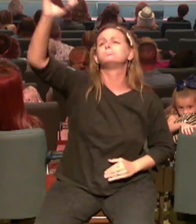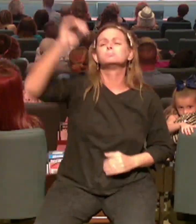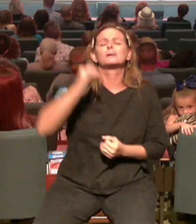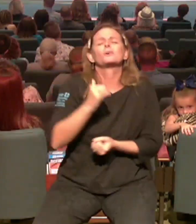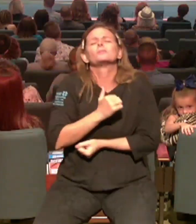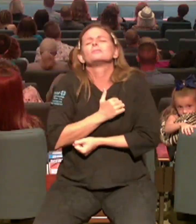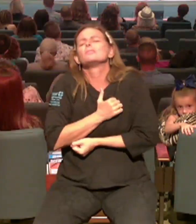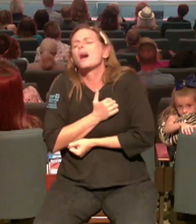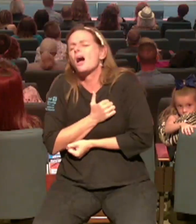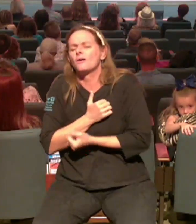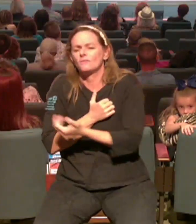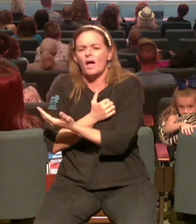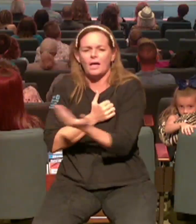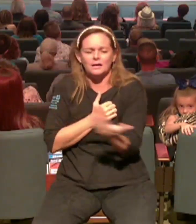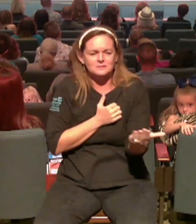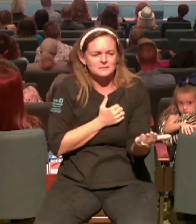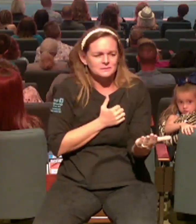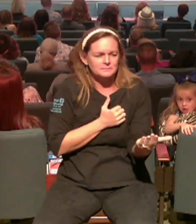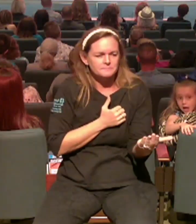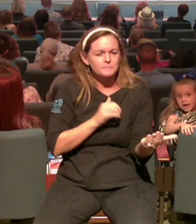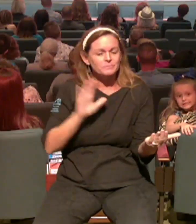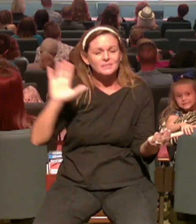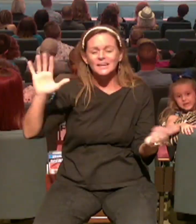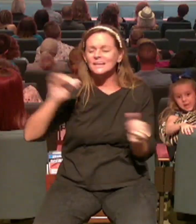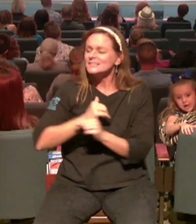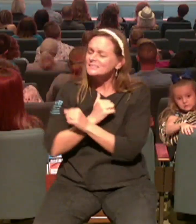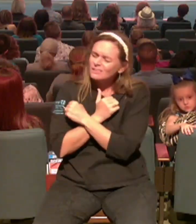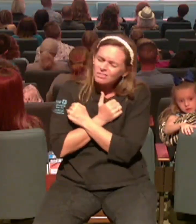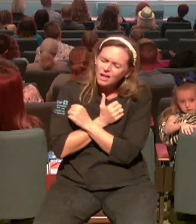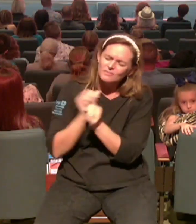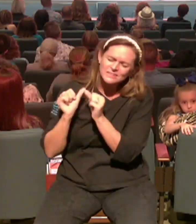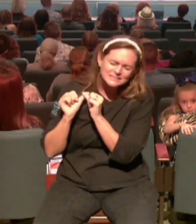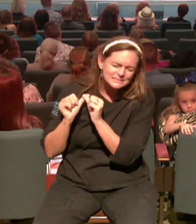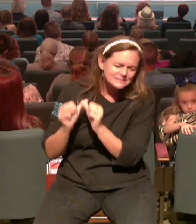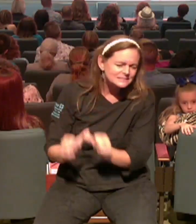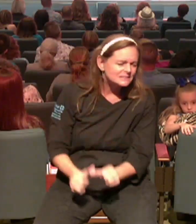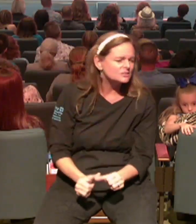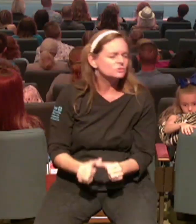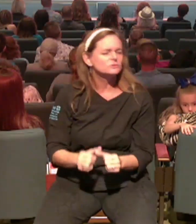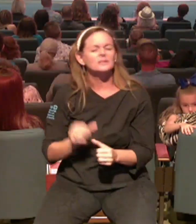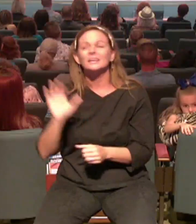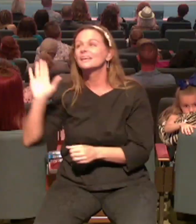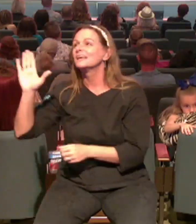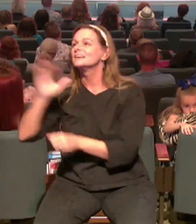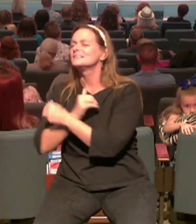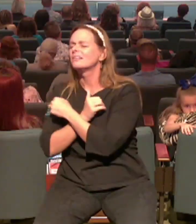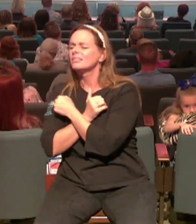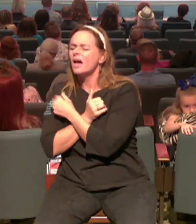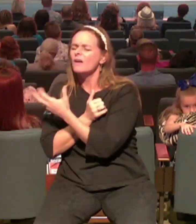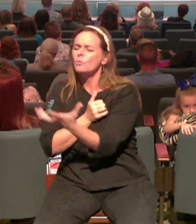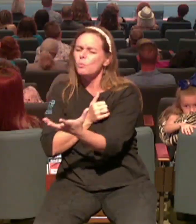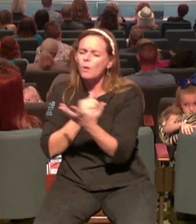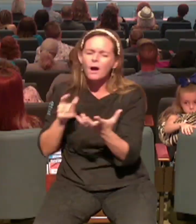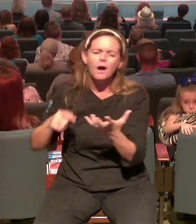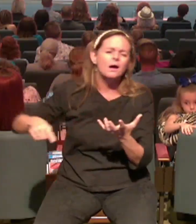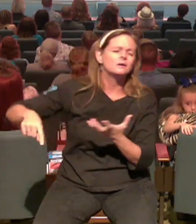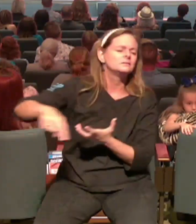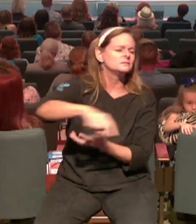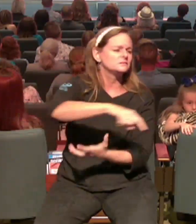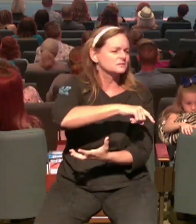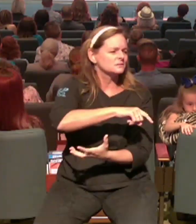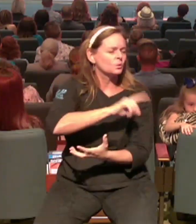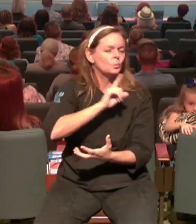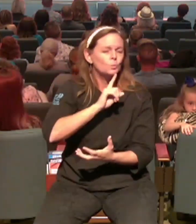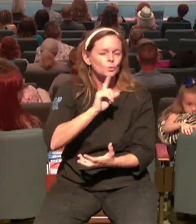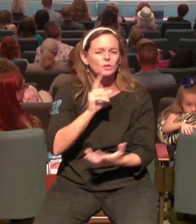us. That his love is relentless. Man, he chases after us. He wants us. He wants you. That's how great his